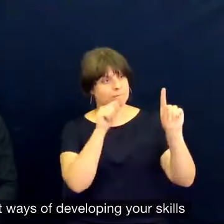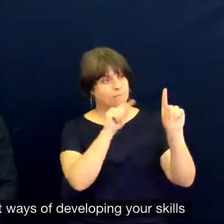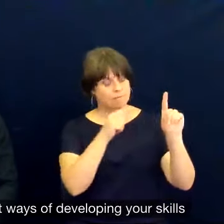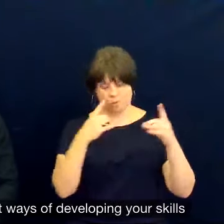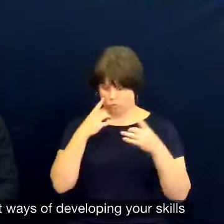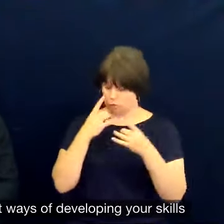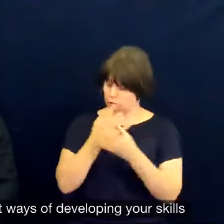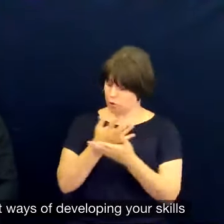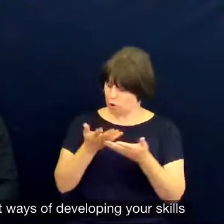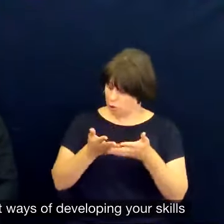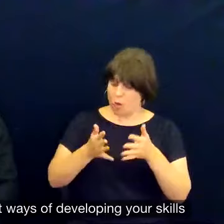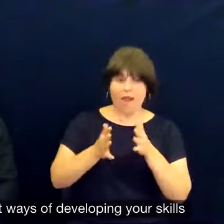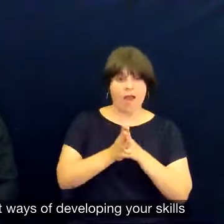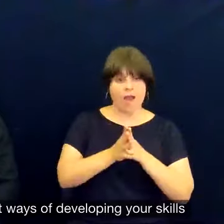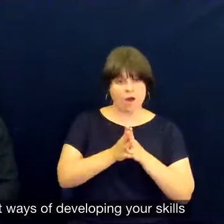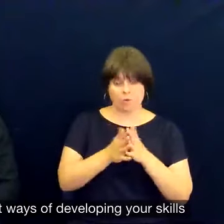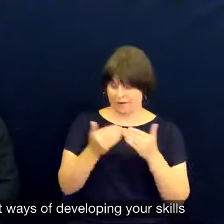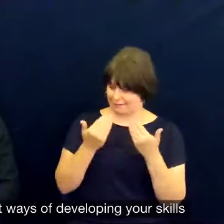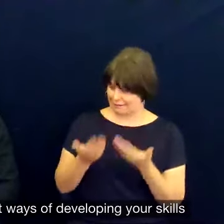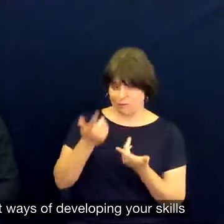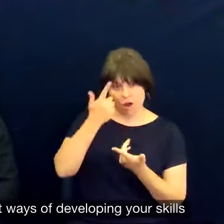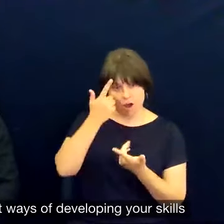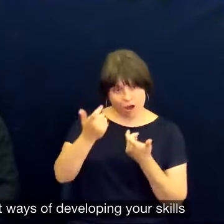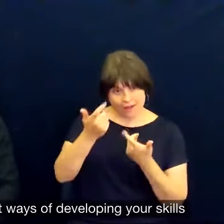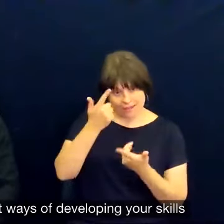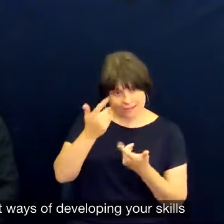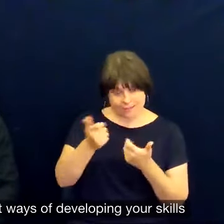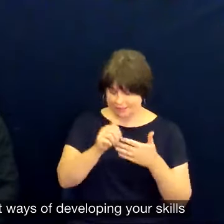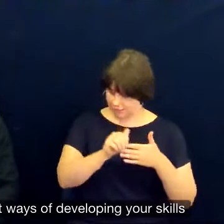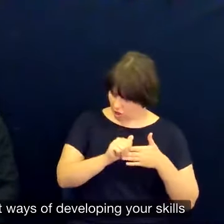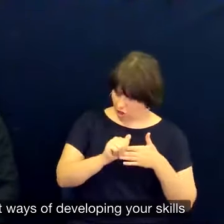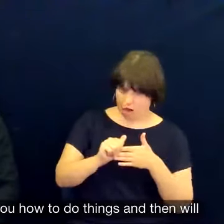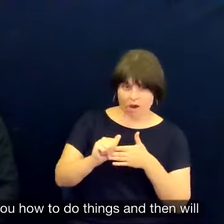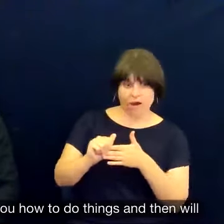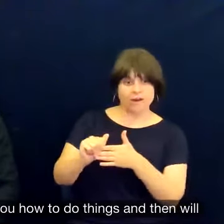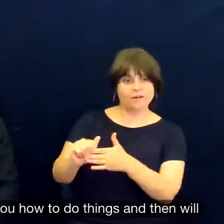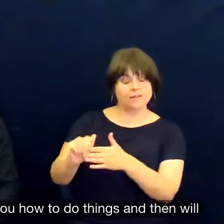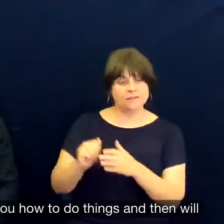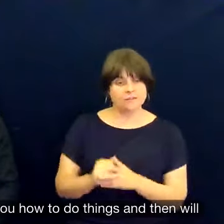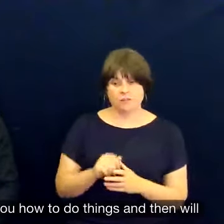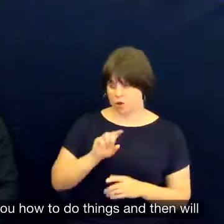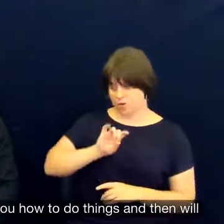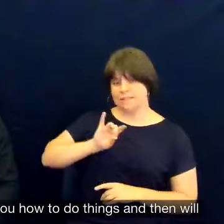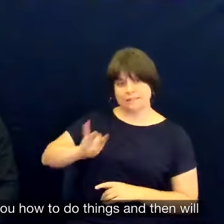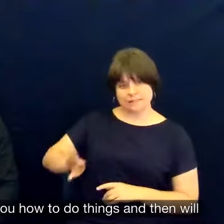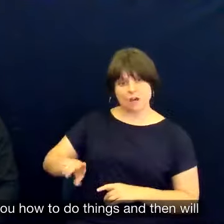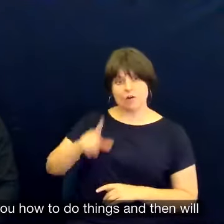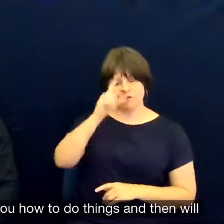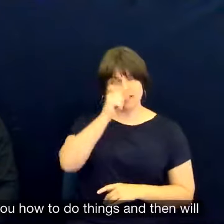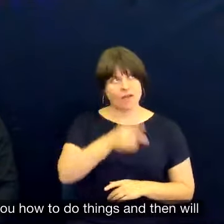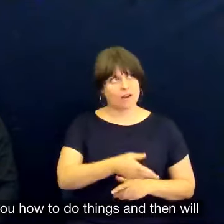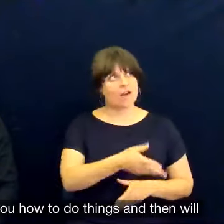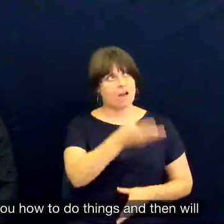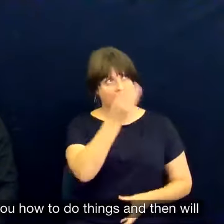things, and then the idea is for you to carry out those roles yourself and learn to